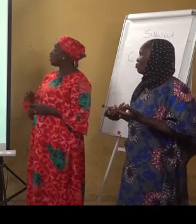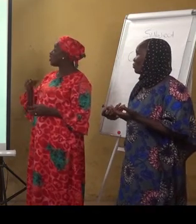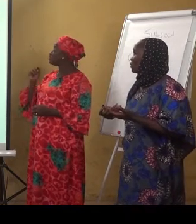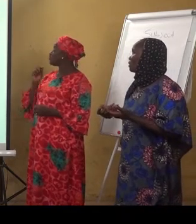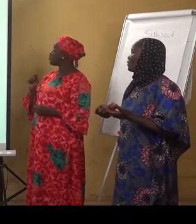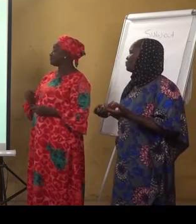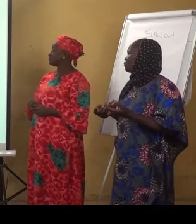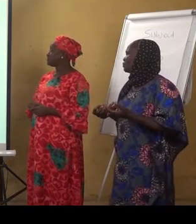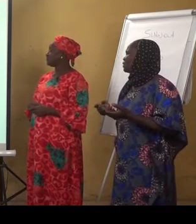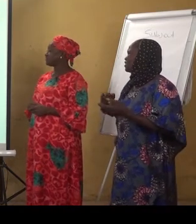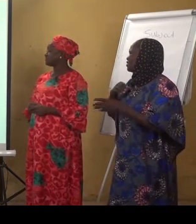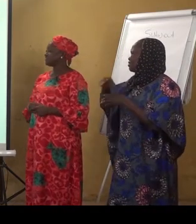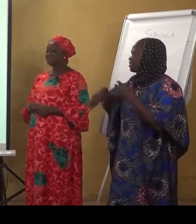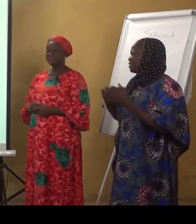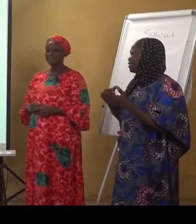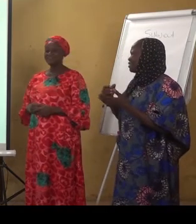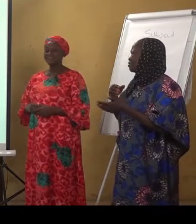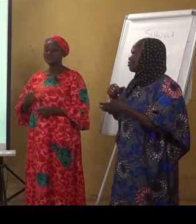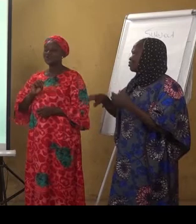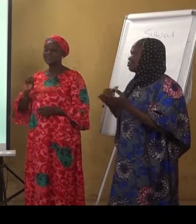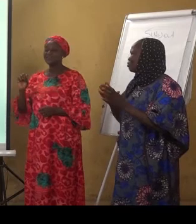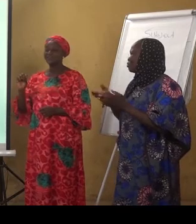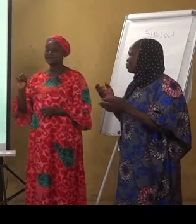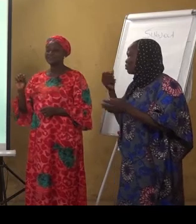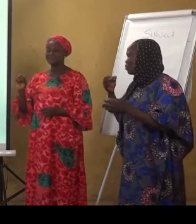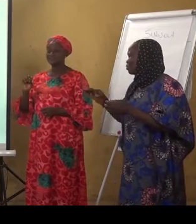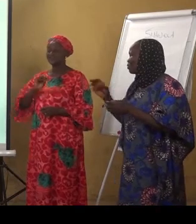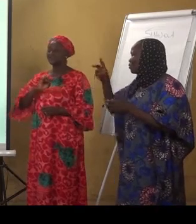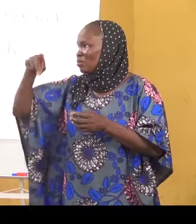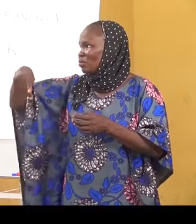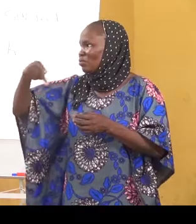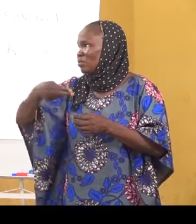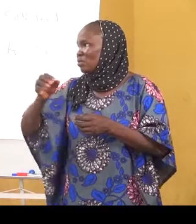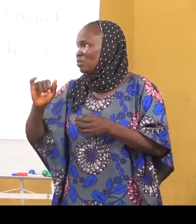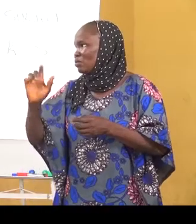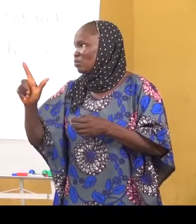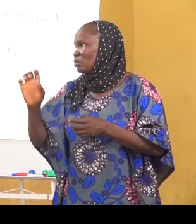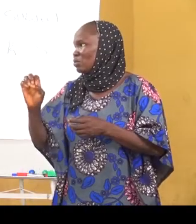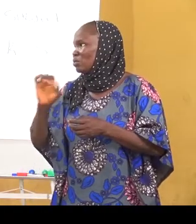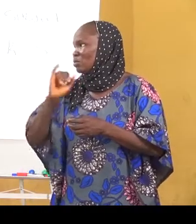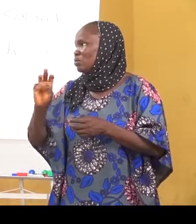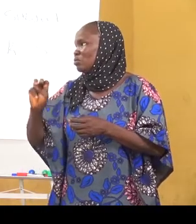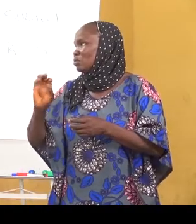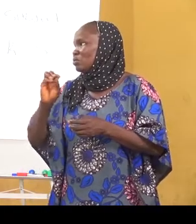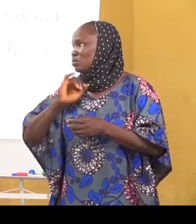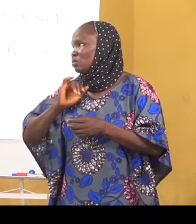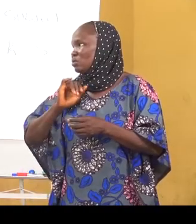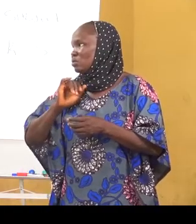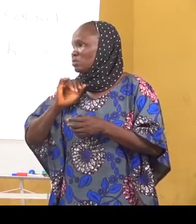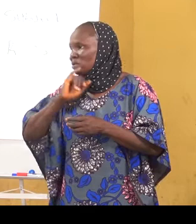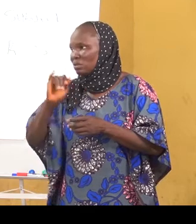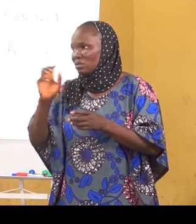the whole book of Philemon is talking about forgiveness. If you look at the story very